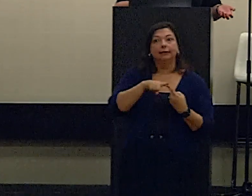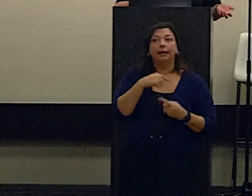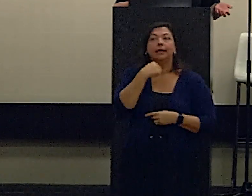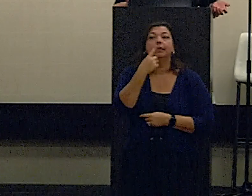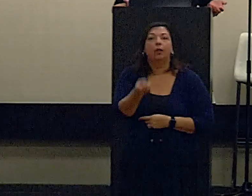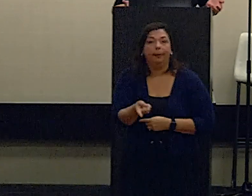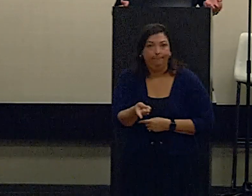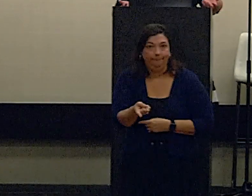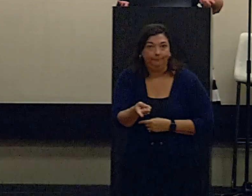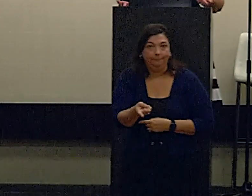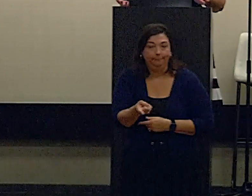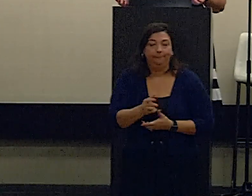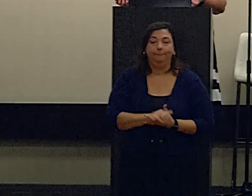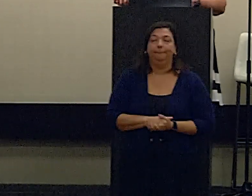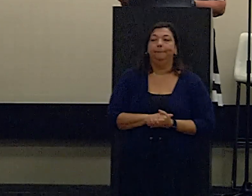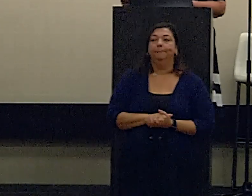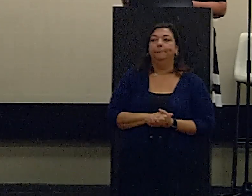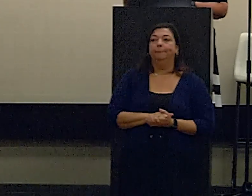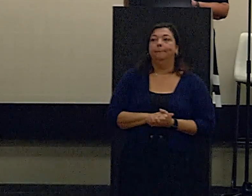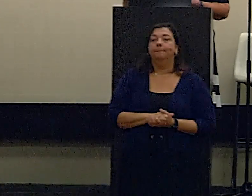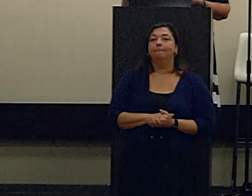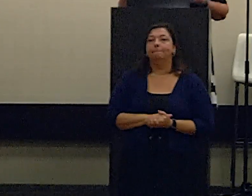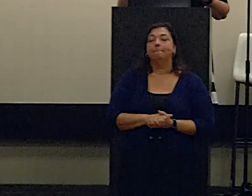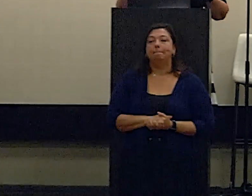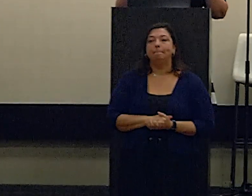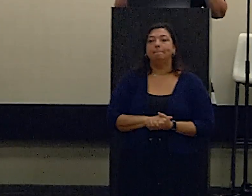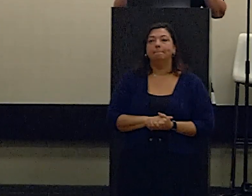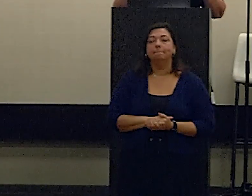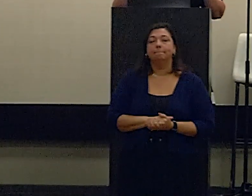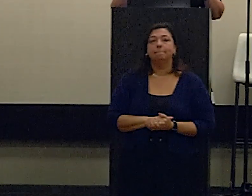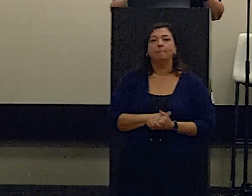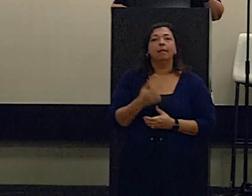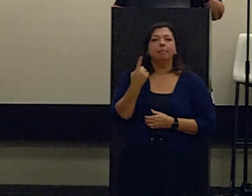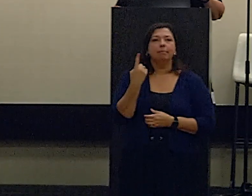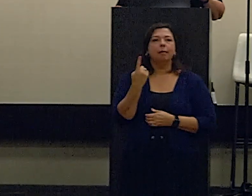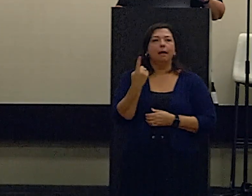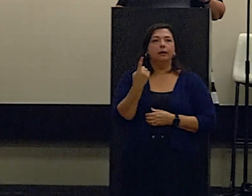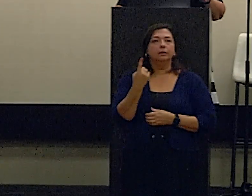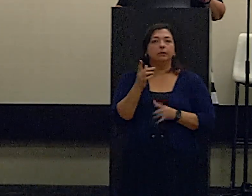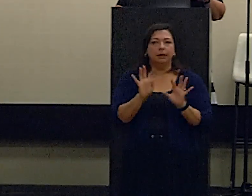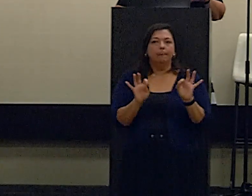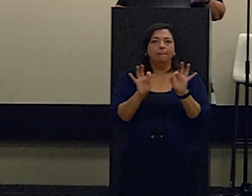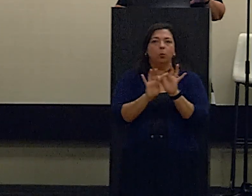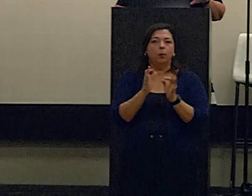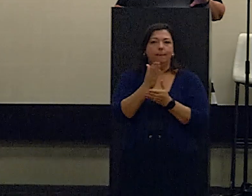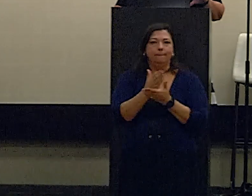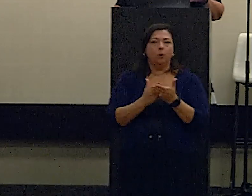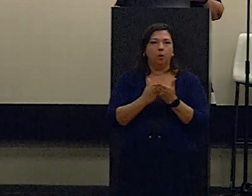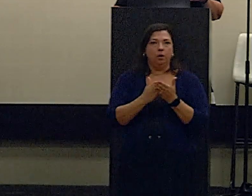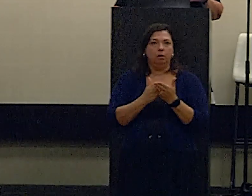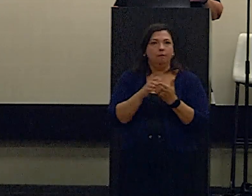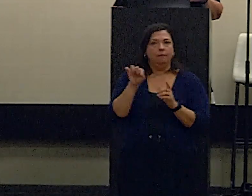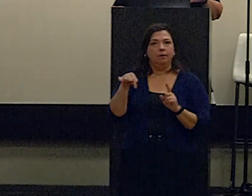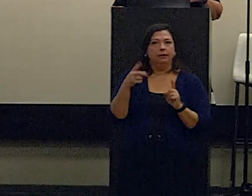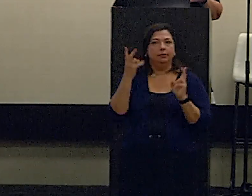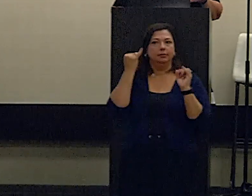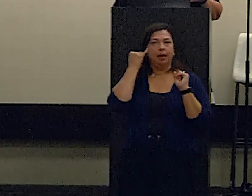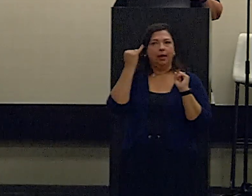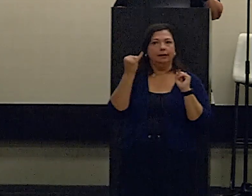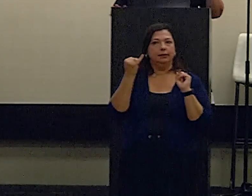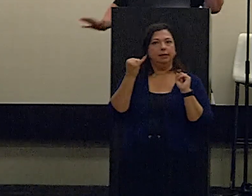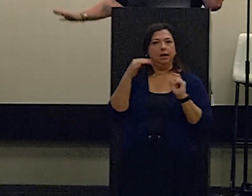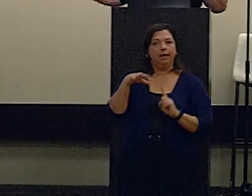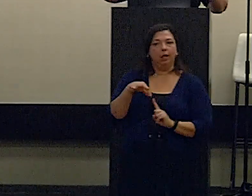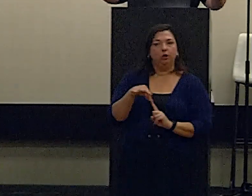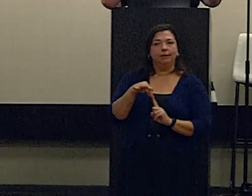them. All right? So that's one of the important pieces of this idea of intersectionality,